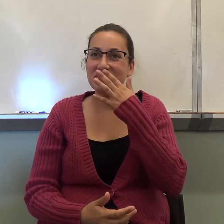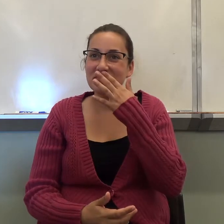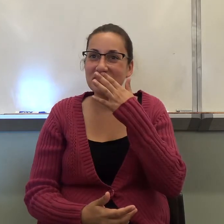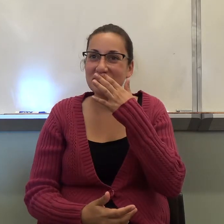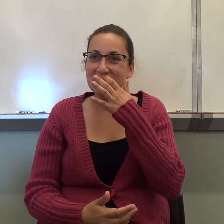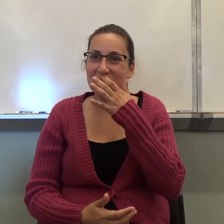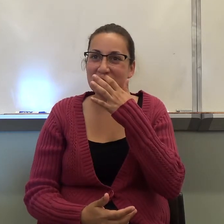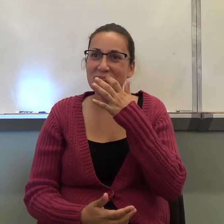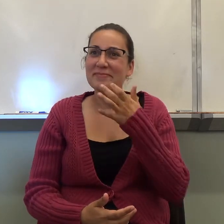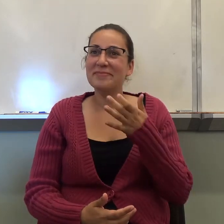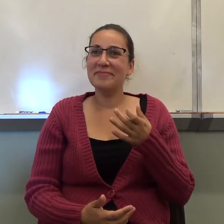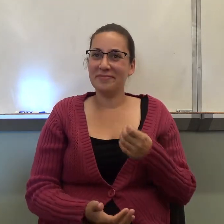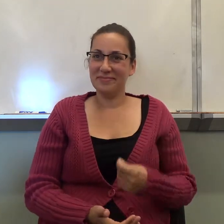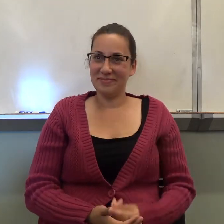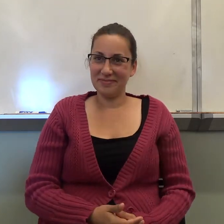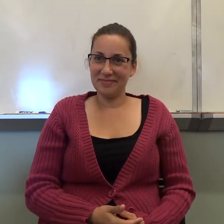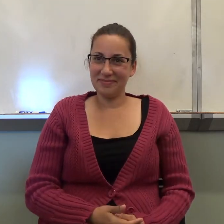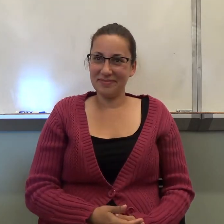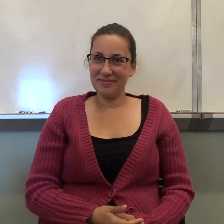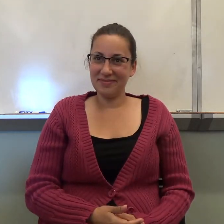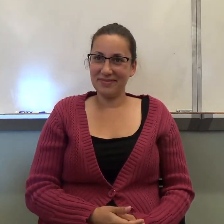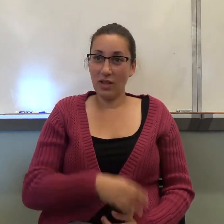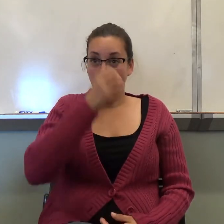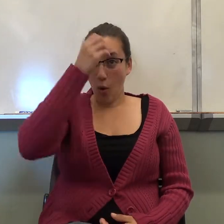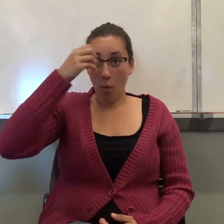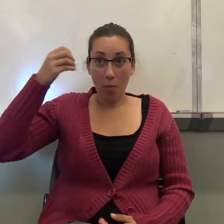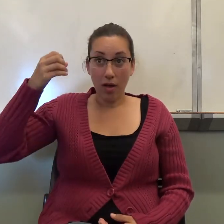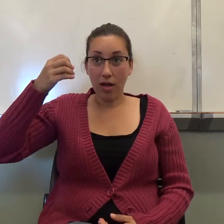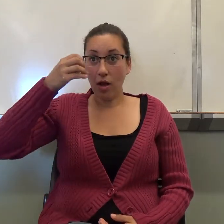When you get to algebra, this is the real emphasis, is distributive law.